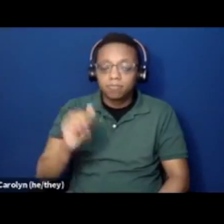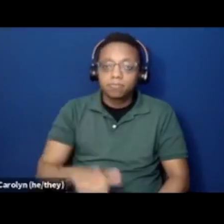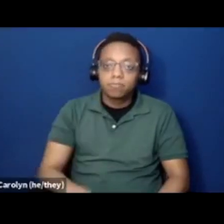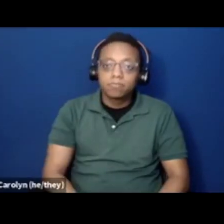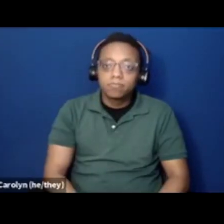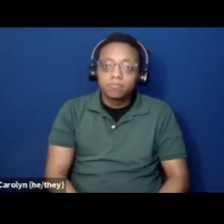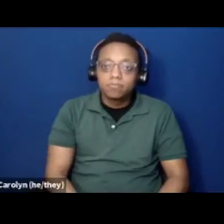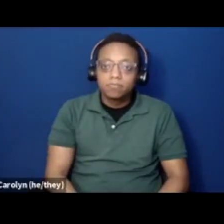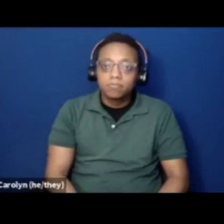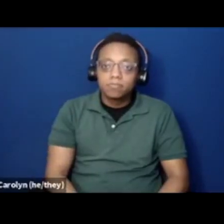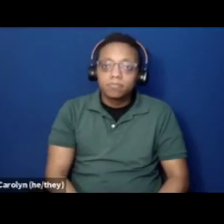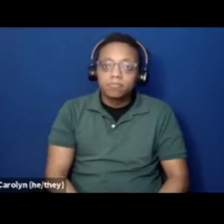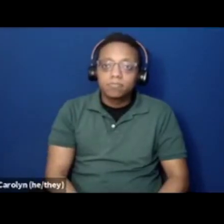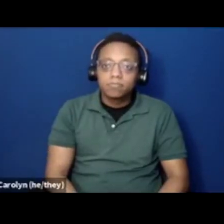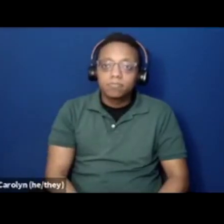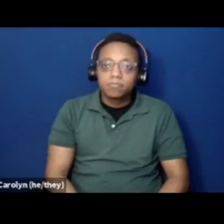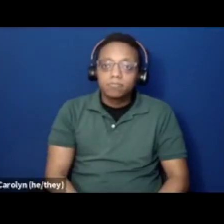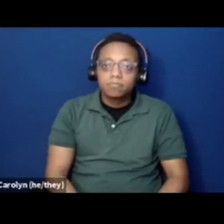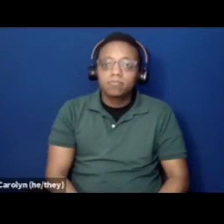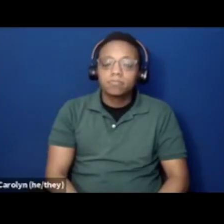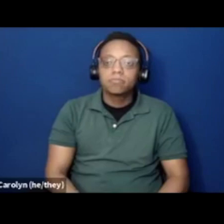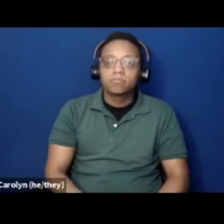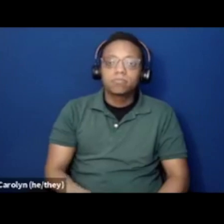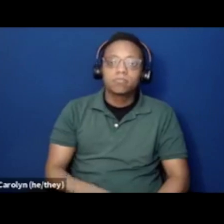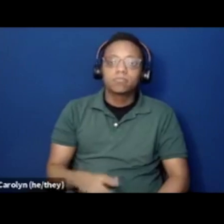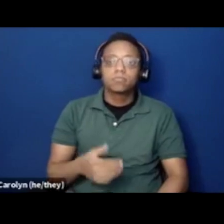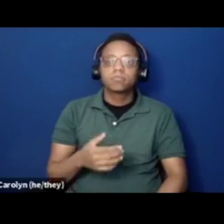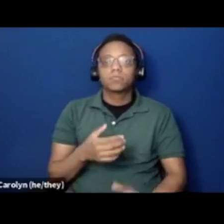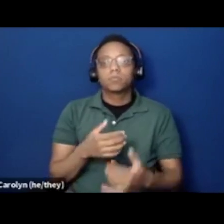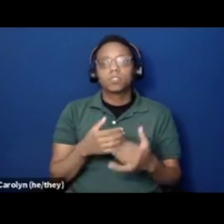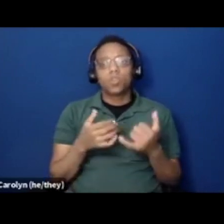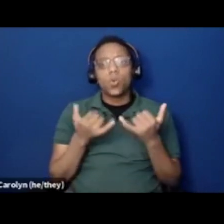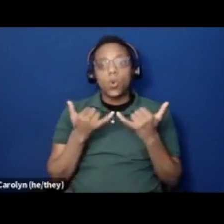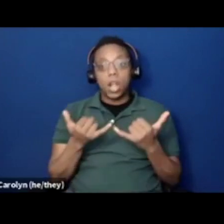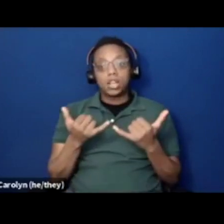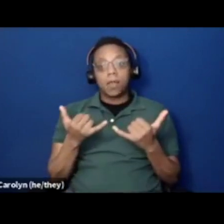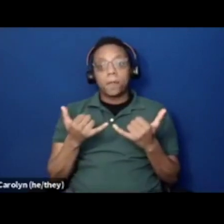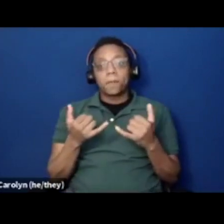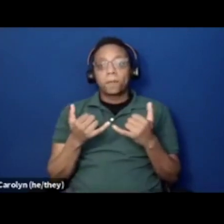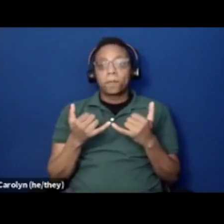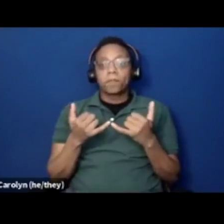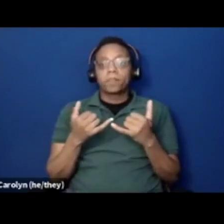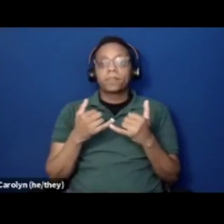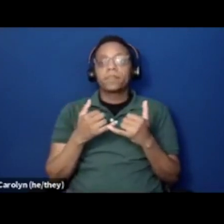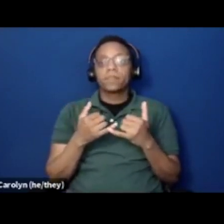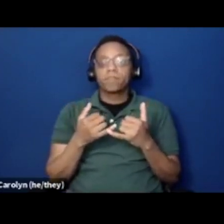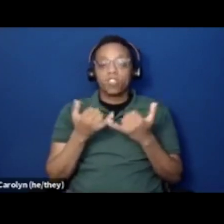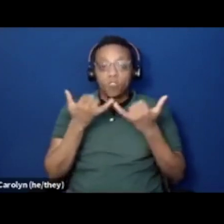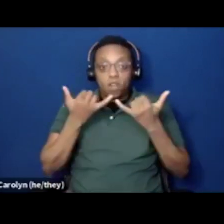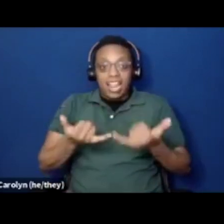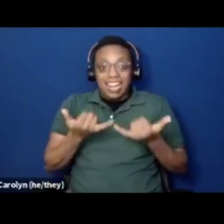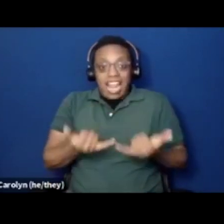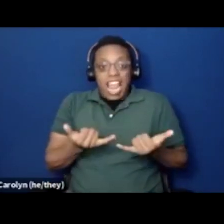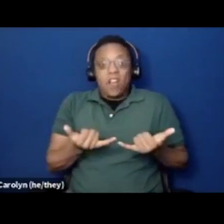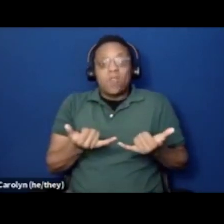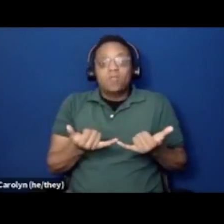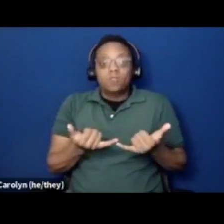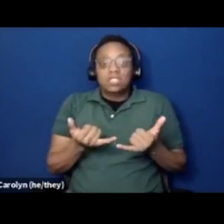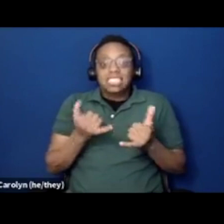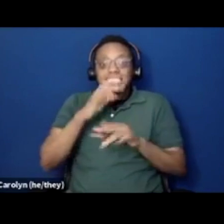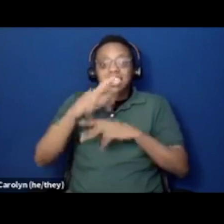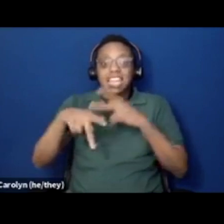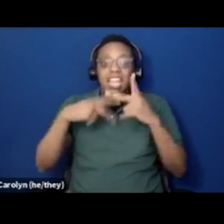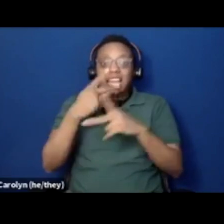Ciora. Yeah, I think what we're doing now, right now, is a form of transformative justice, coming